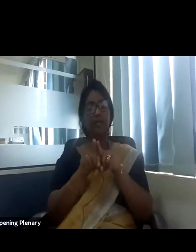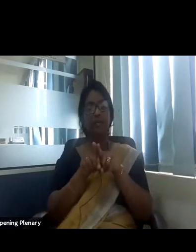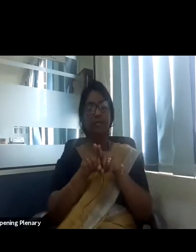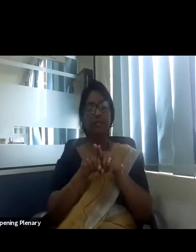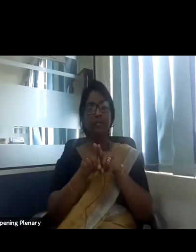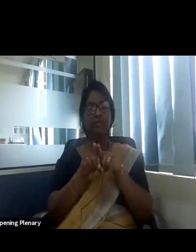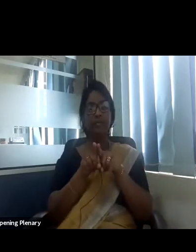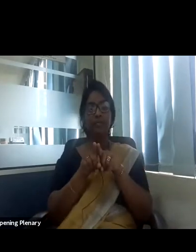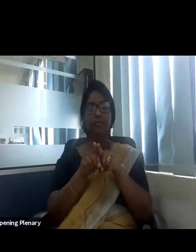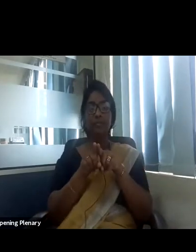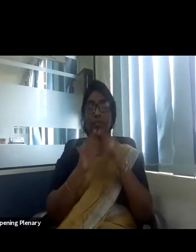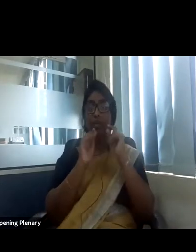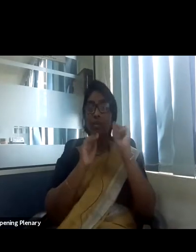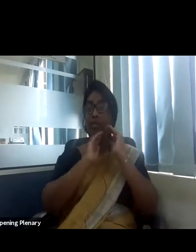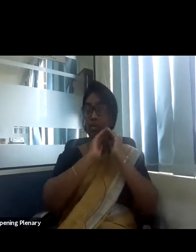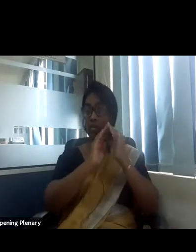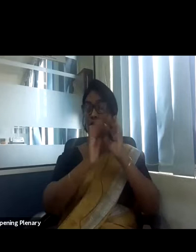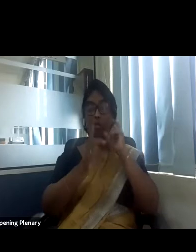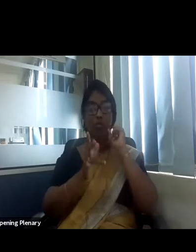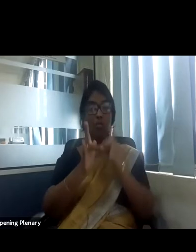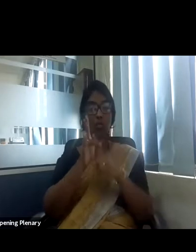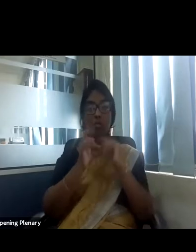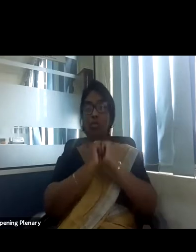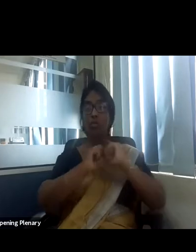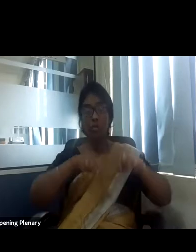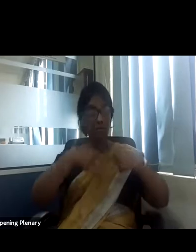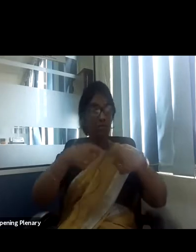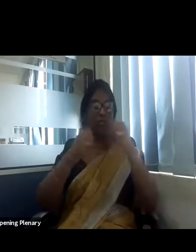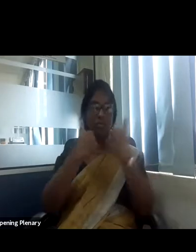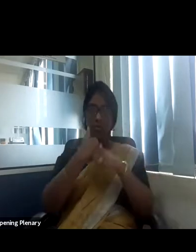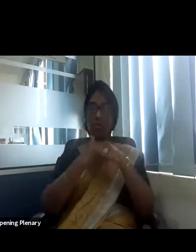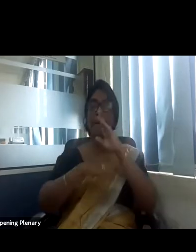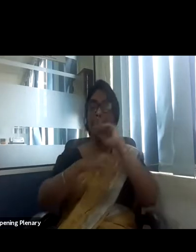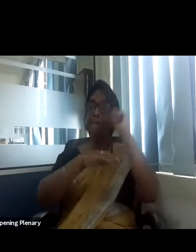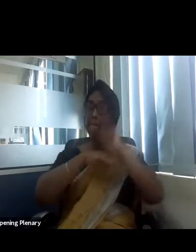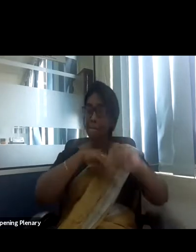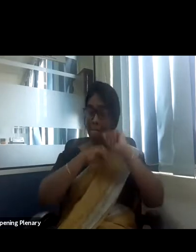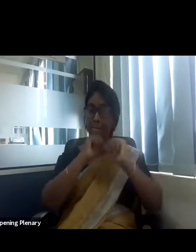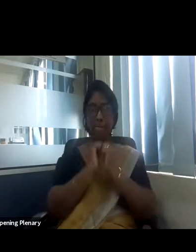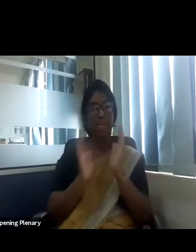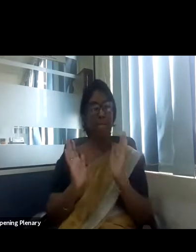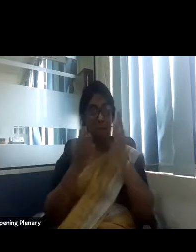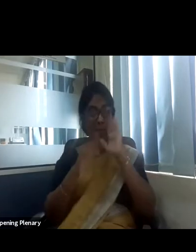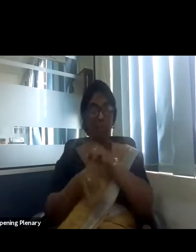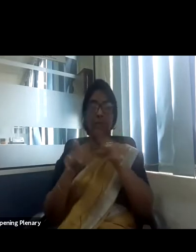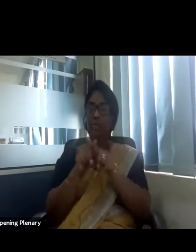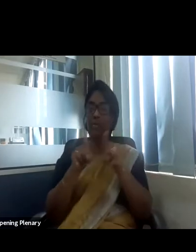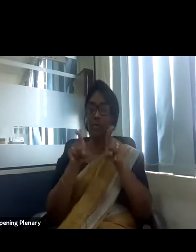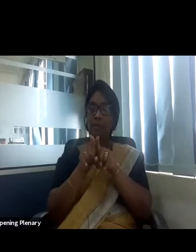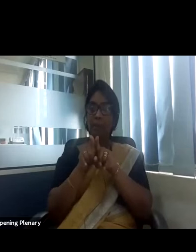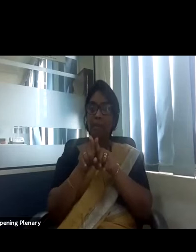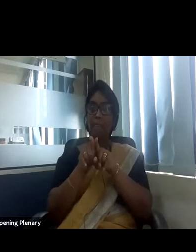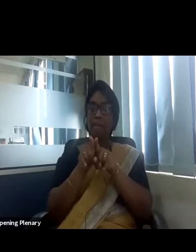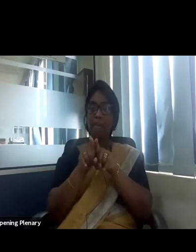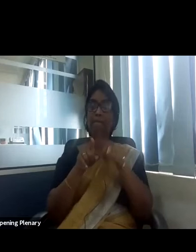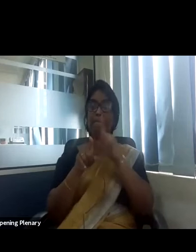vertical and horizontal coherence in planning, implementation, and monitoring. At the Interministerial Steering